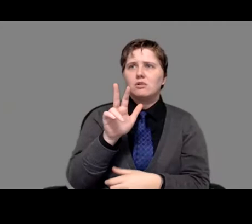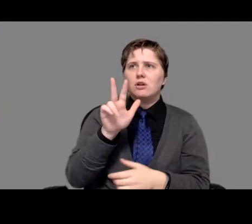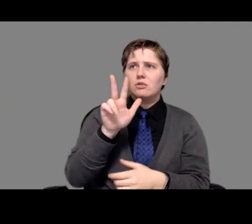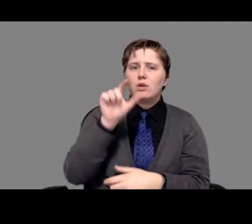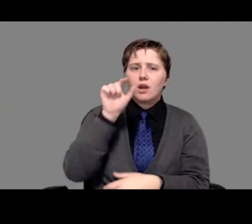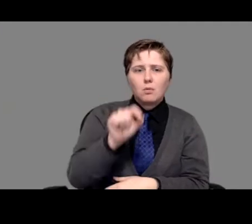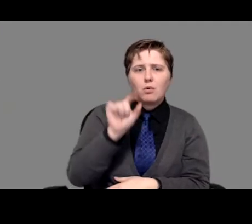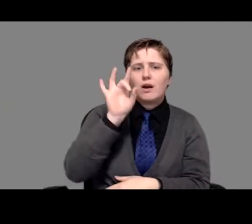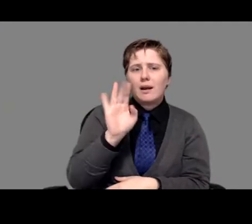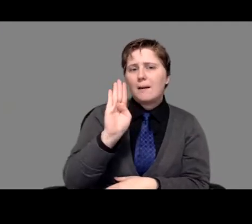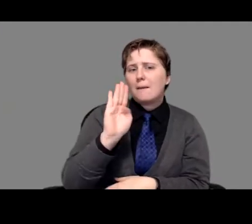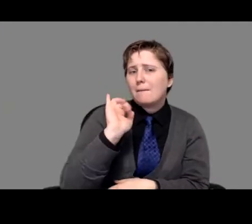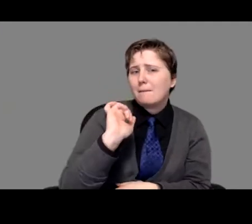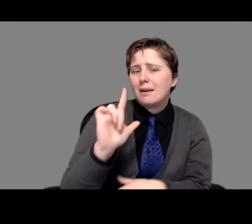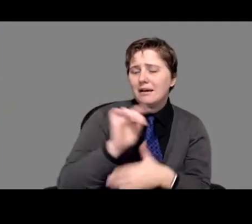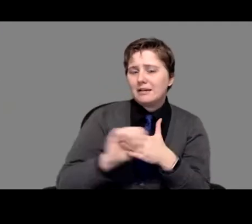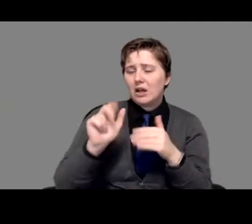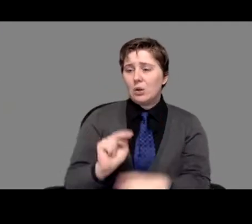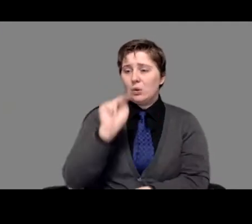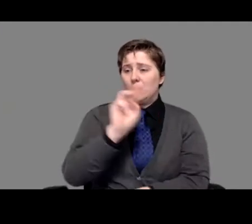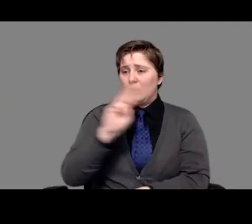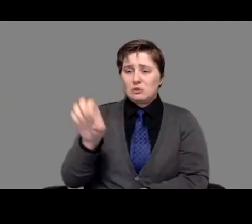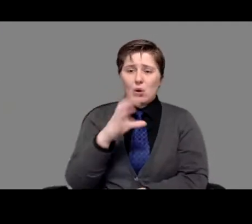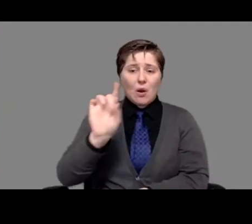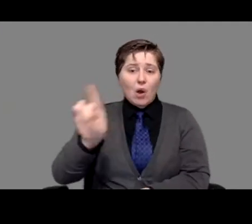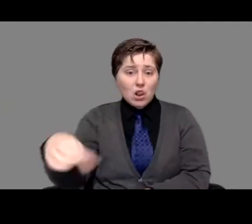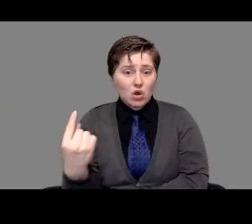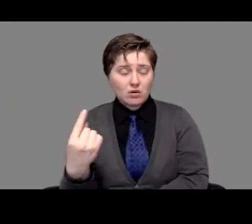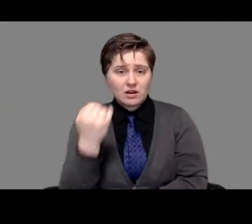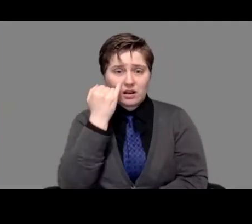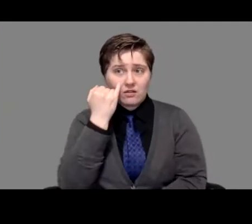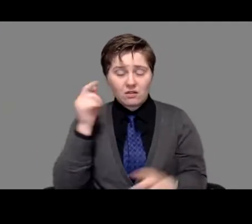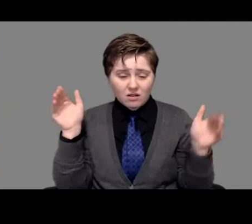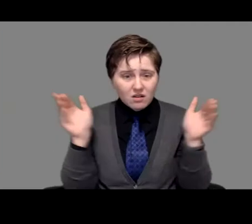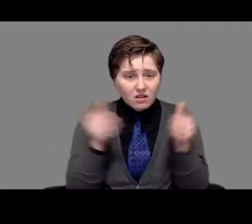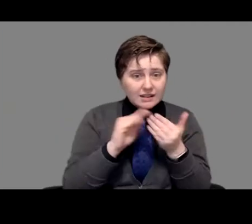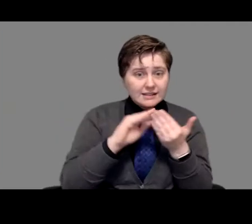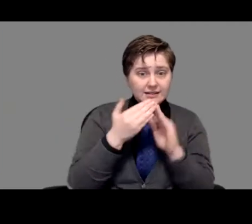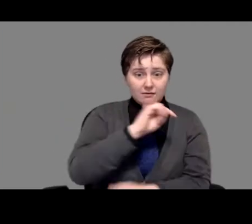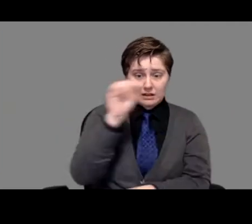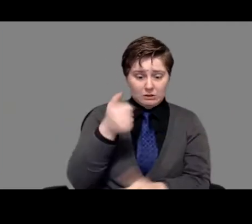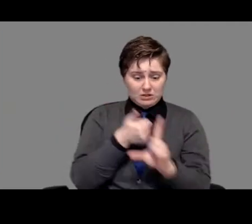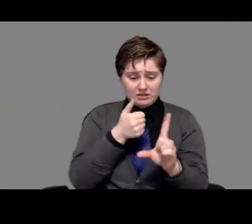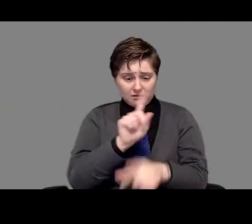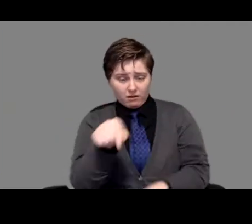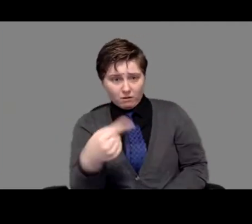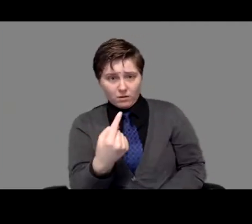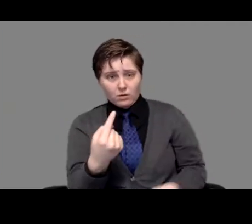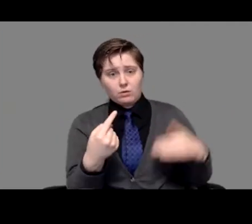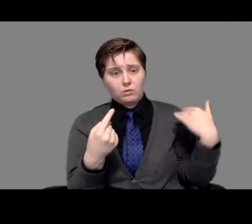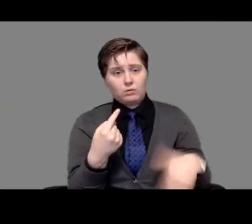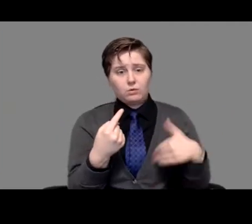$3.8 billion in Northwest Ohio alone. And if we zoom back down to the city of Toledo, there